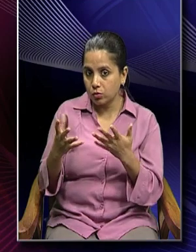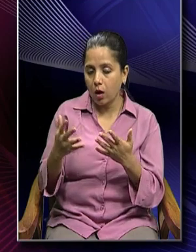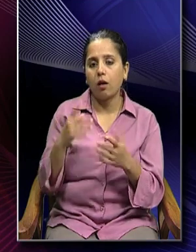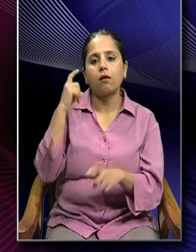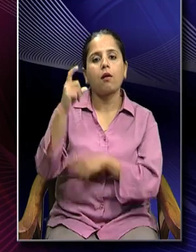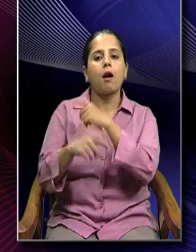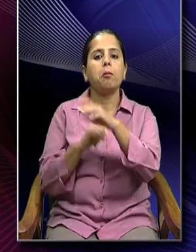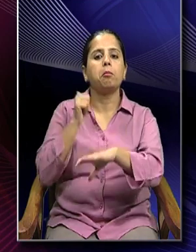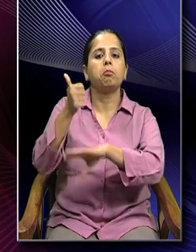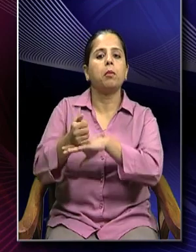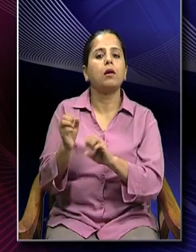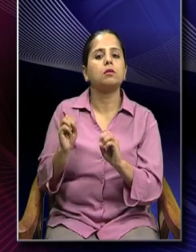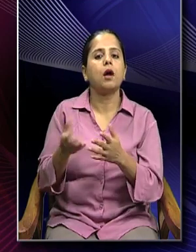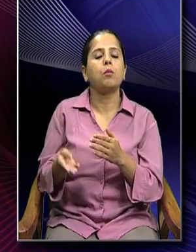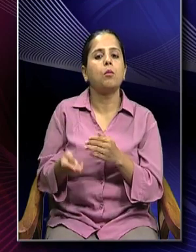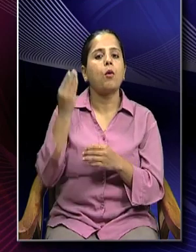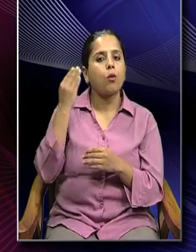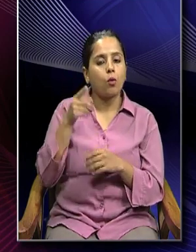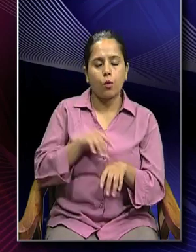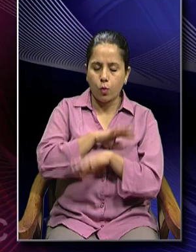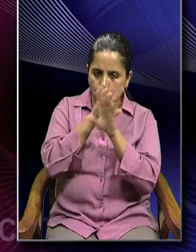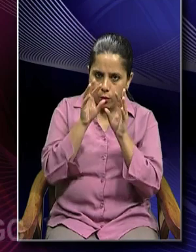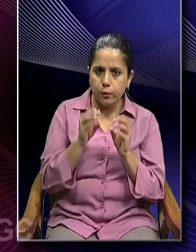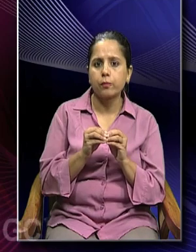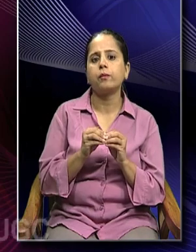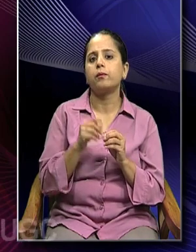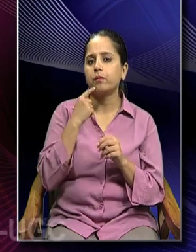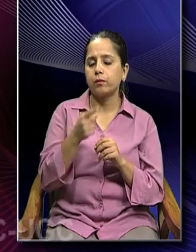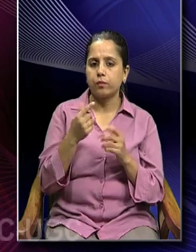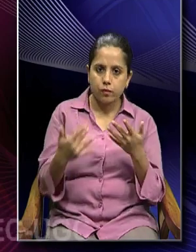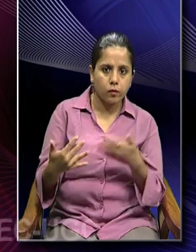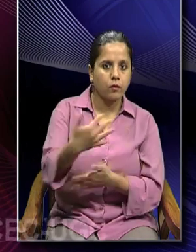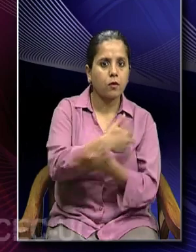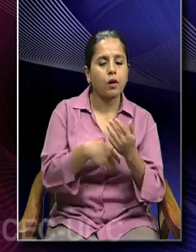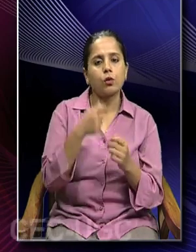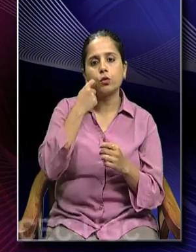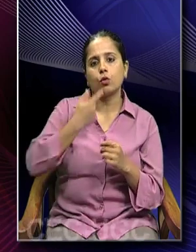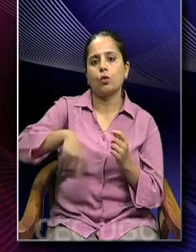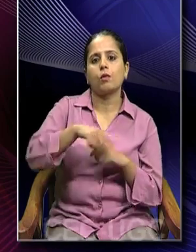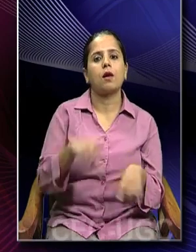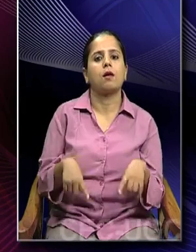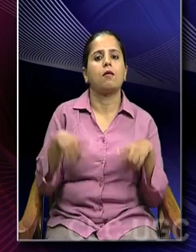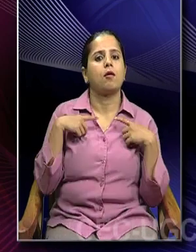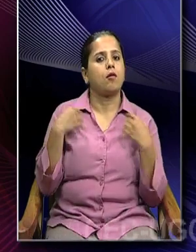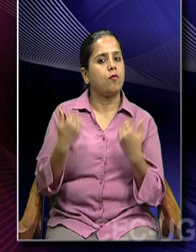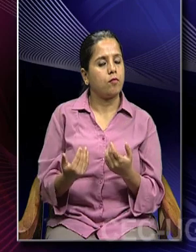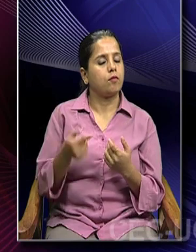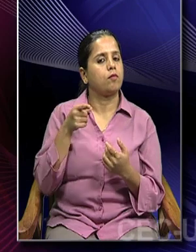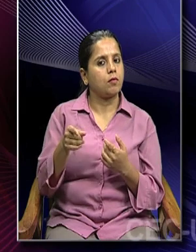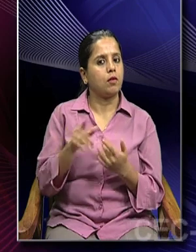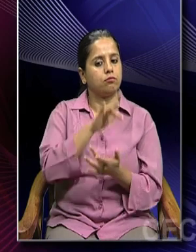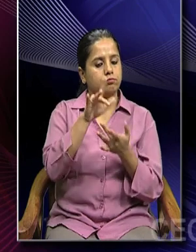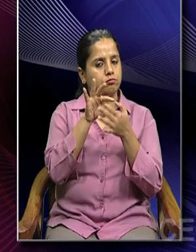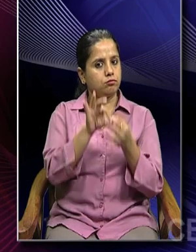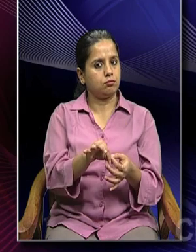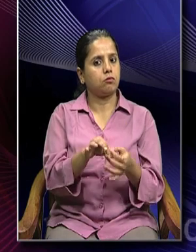industry oriented, and that is why the entire the collective form of human life, it was centered around